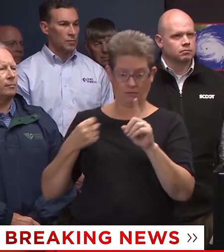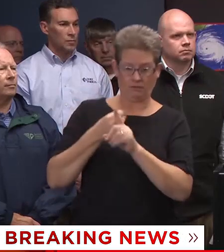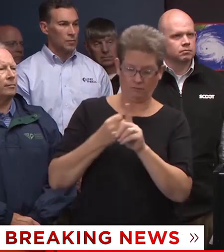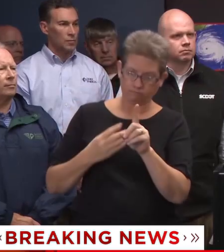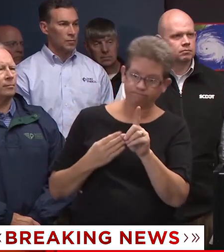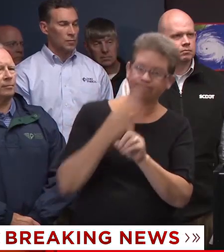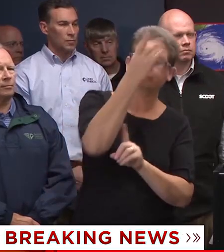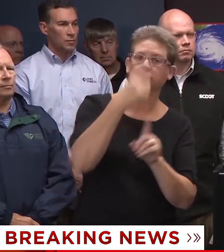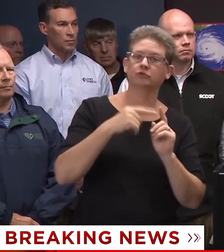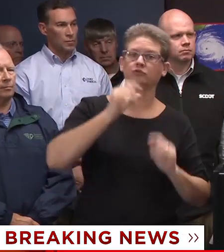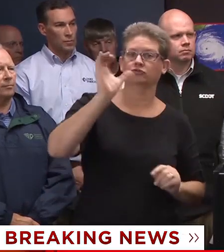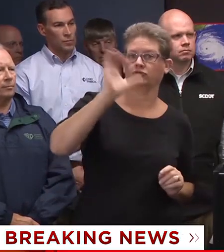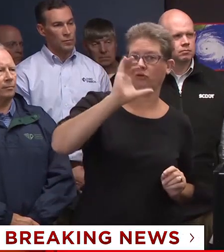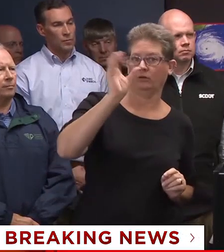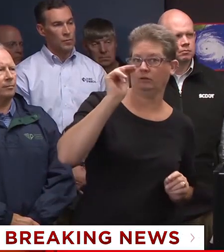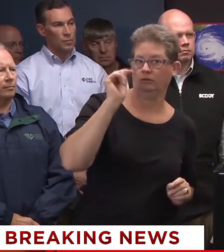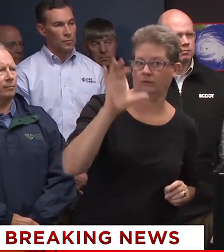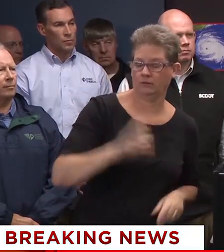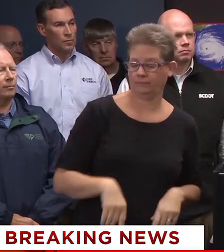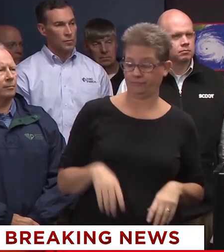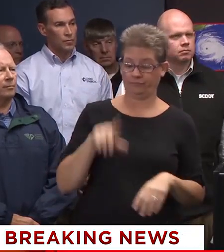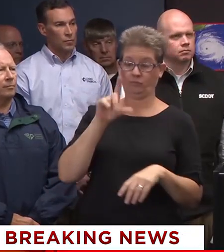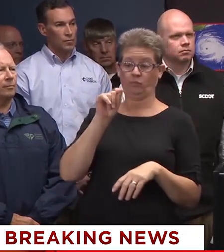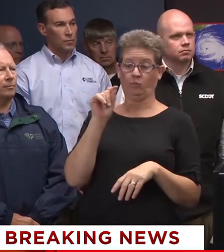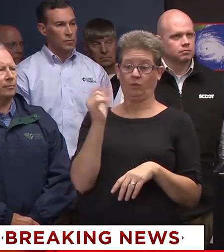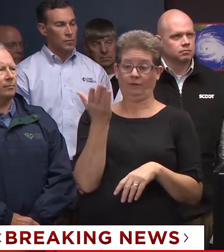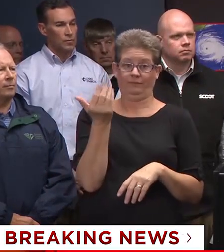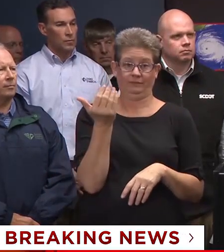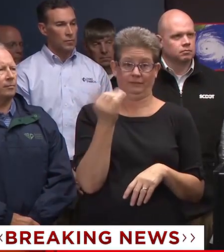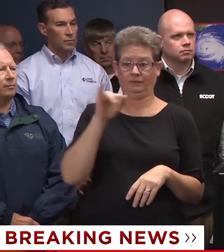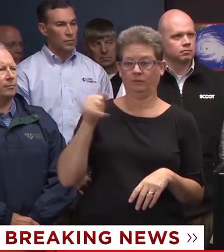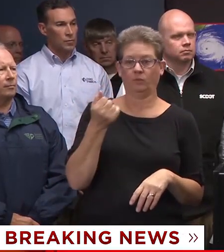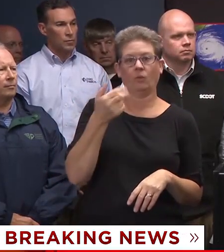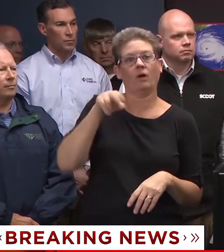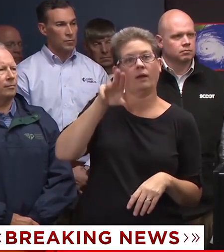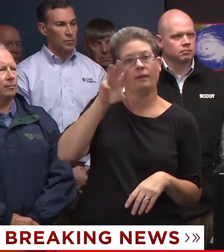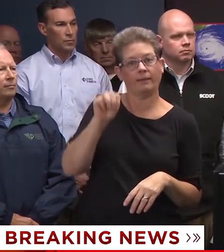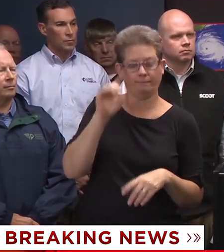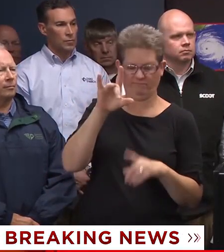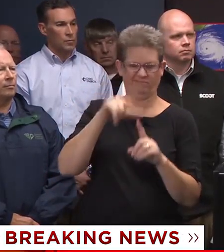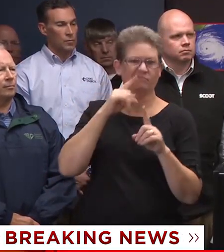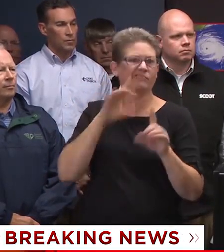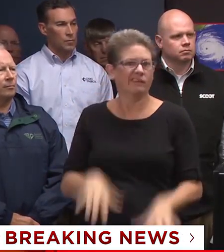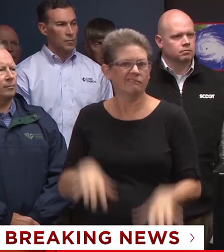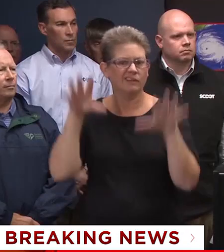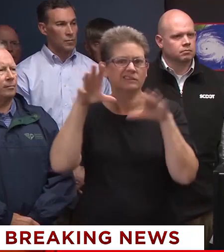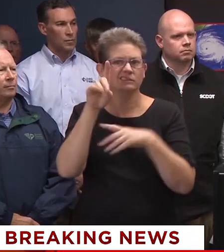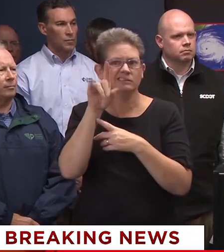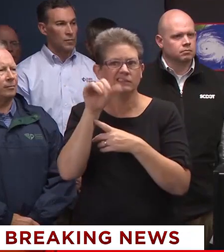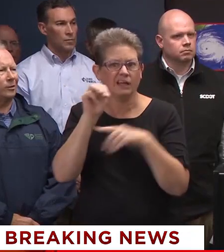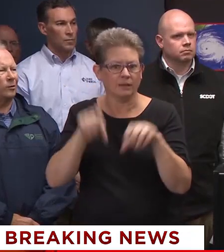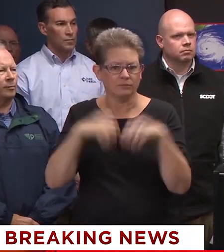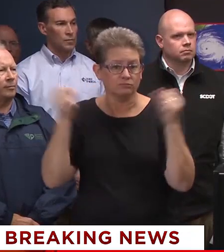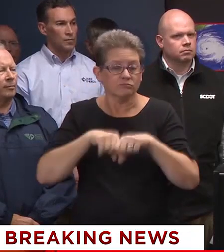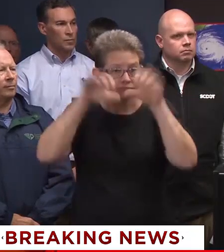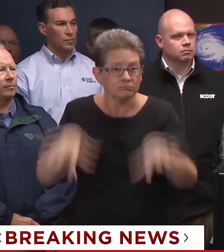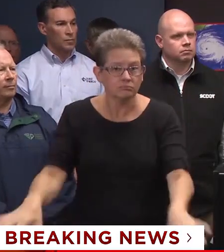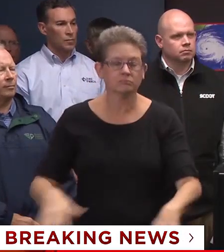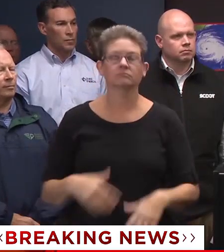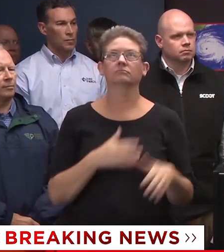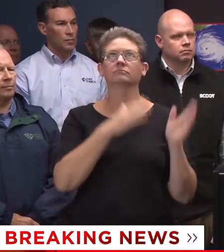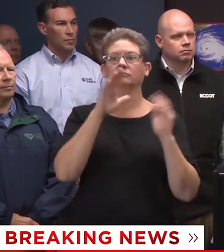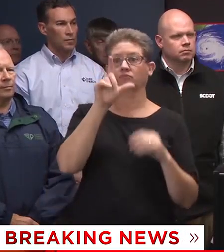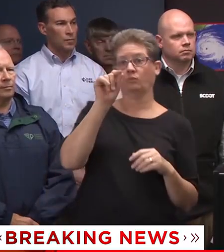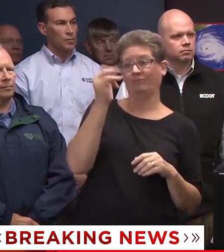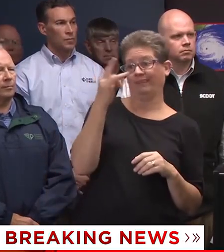remember. In 2015, Joaquin had the flood where the dams broke. In